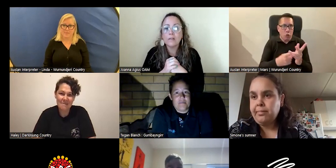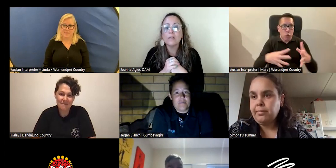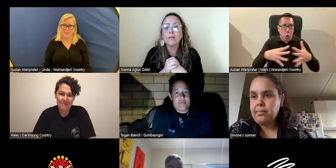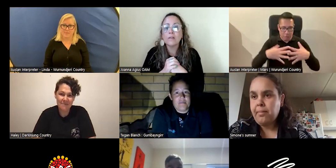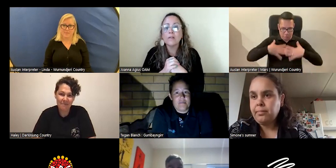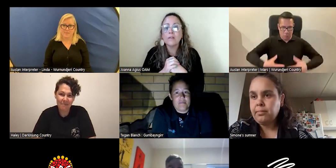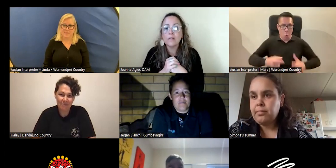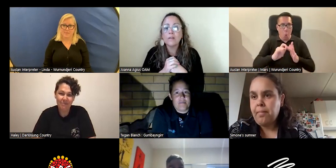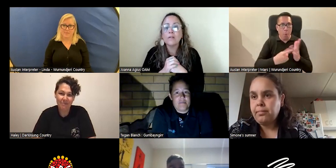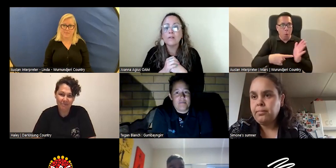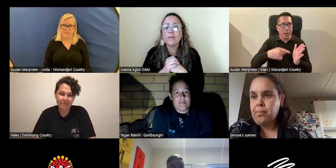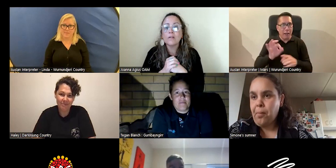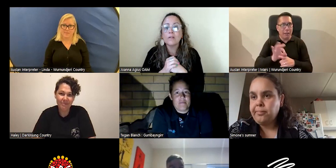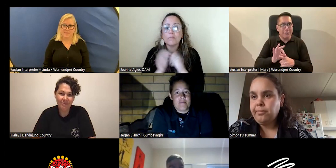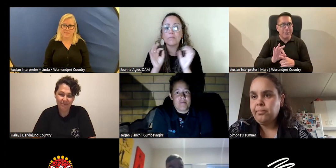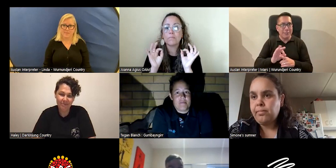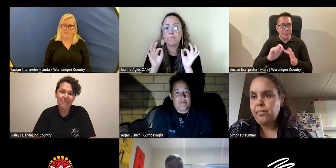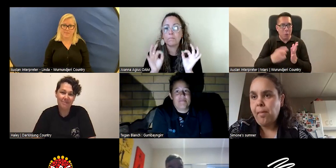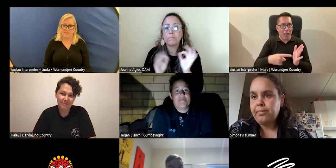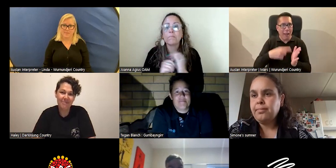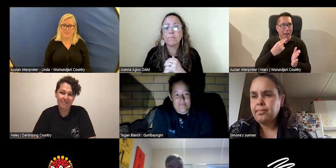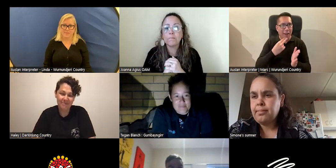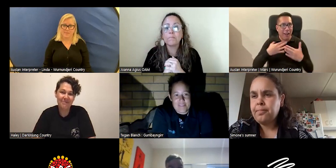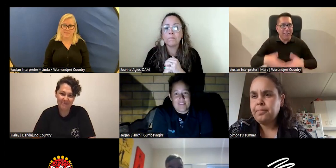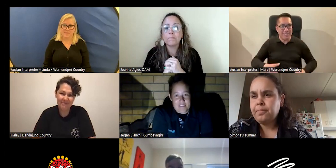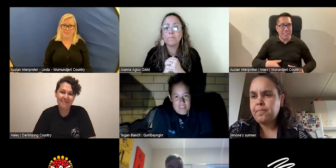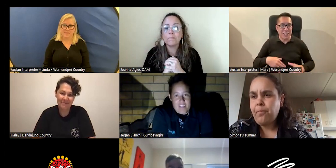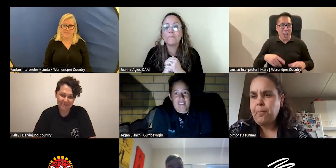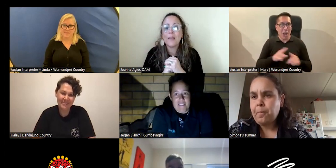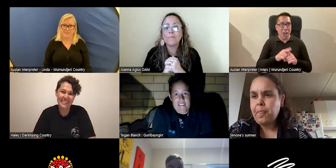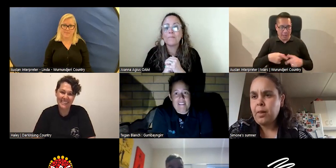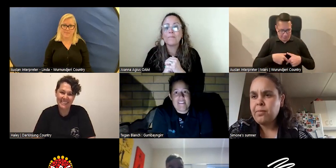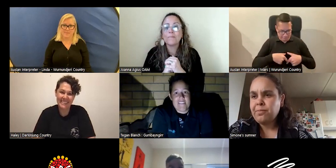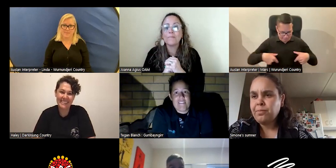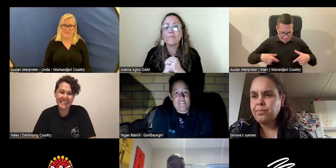portcolours, and a supportive Yes Goons, Yes jumper to